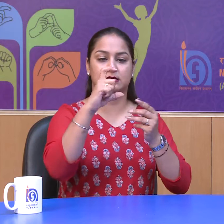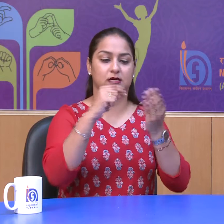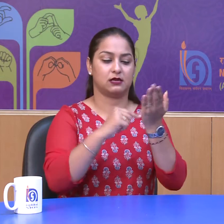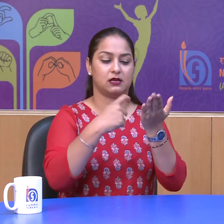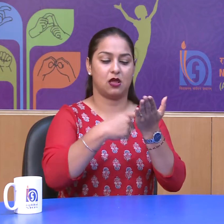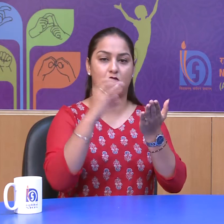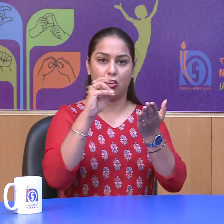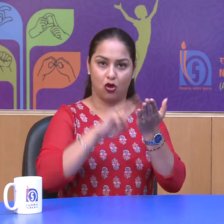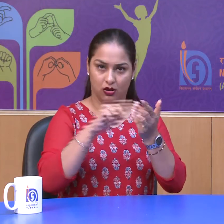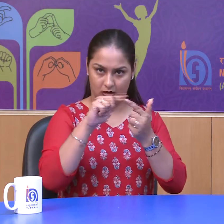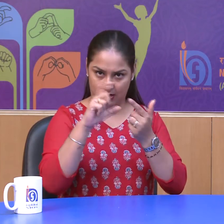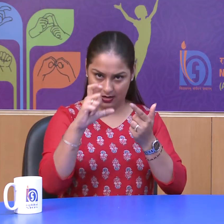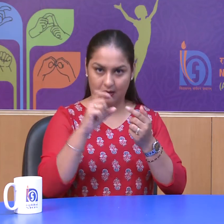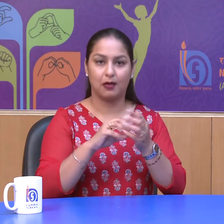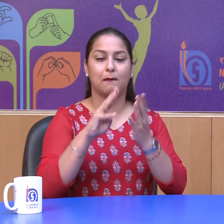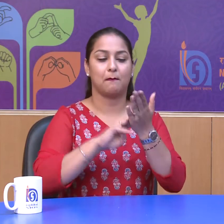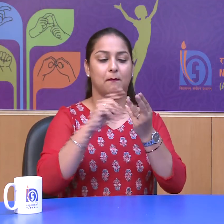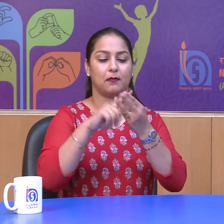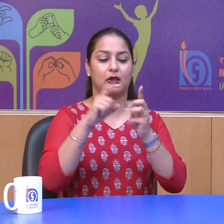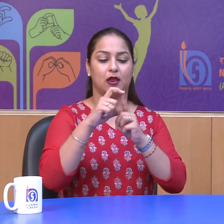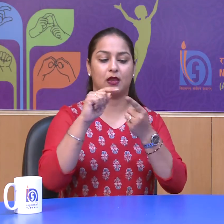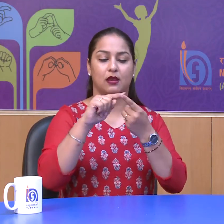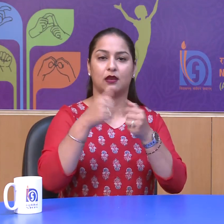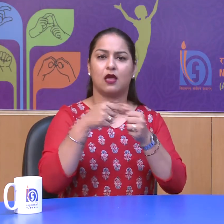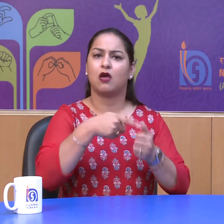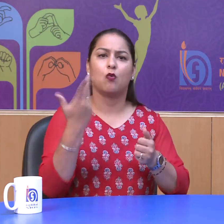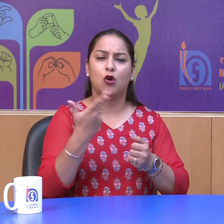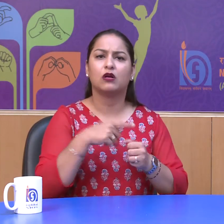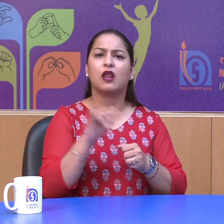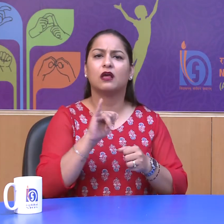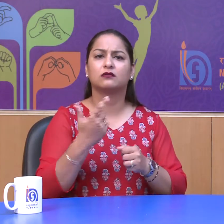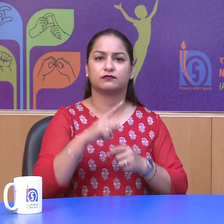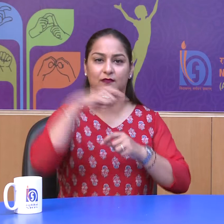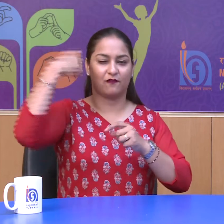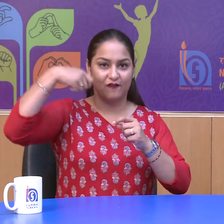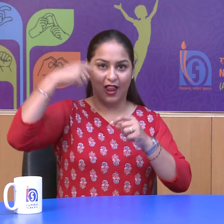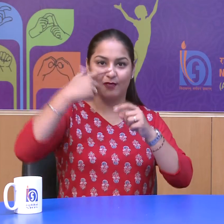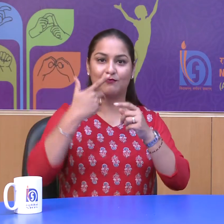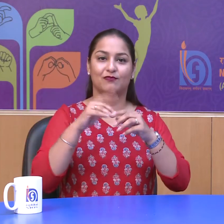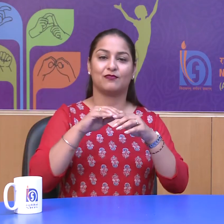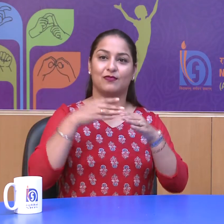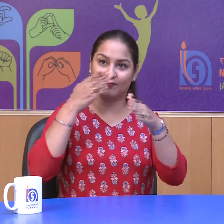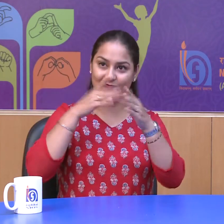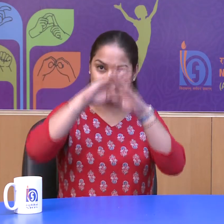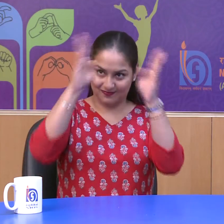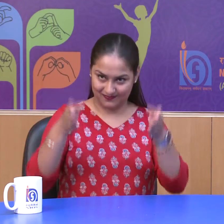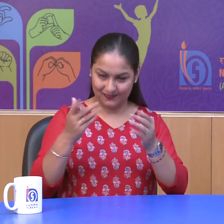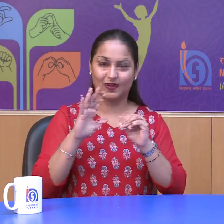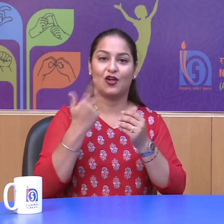cinema, radio, TV channels, and now cell phones have emerged